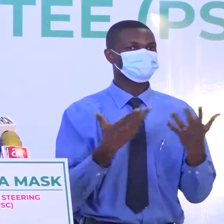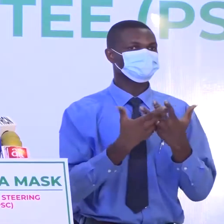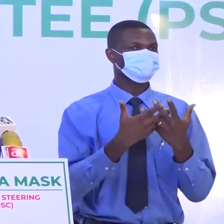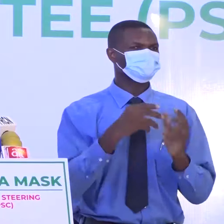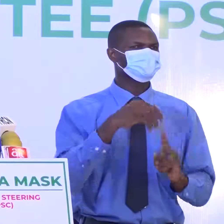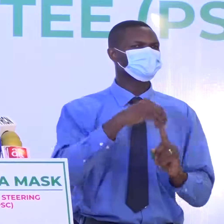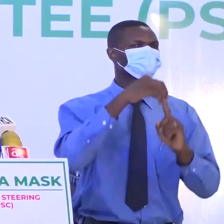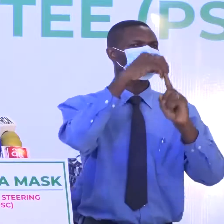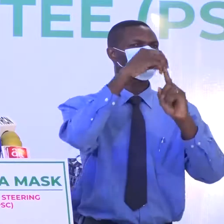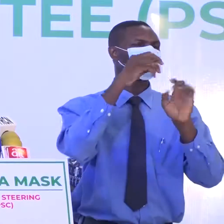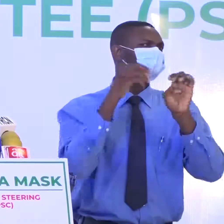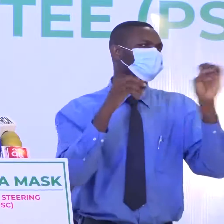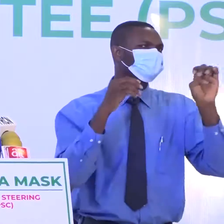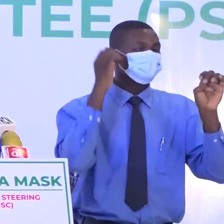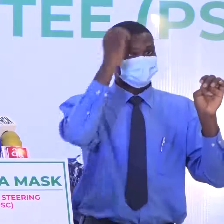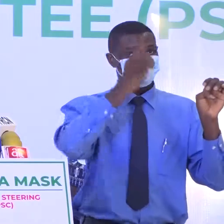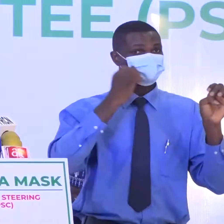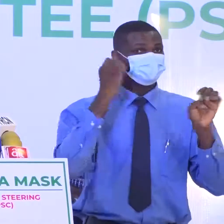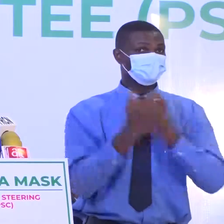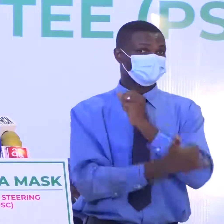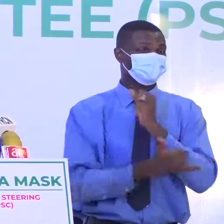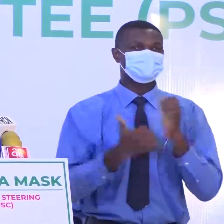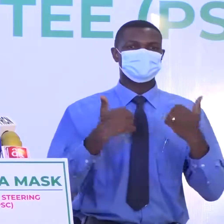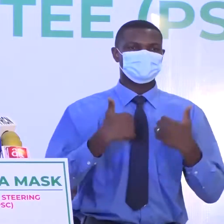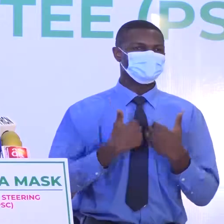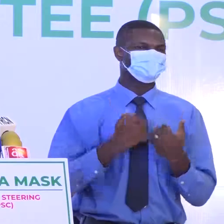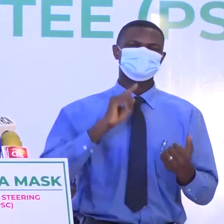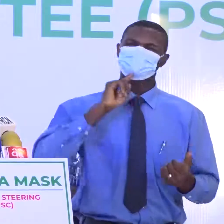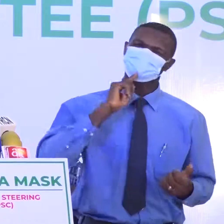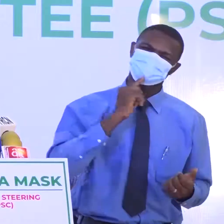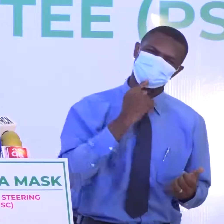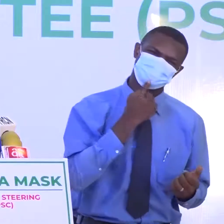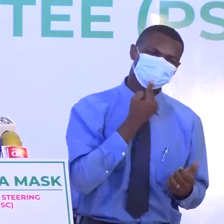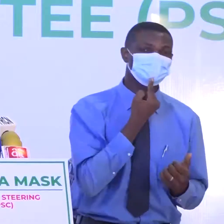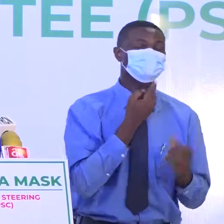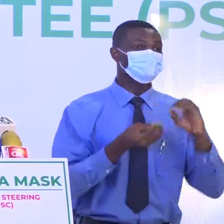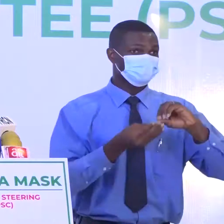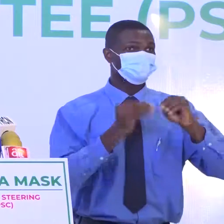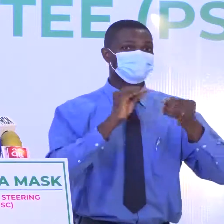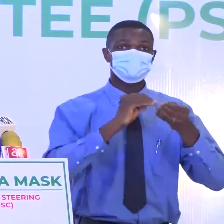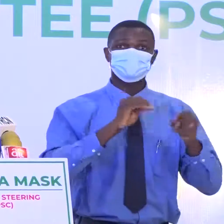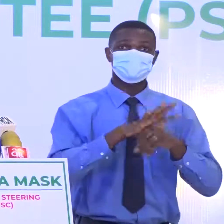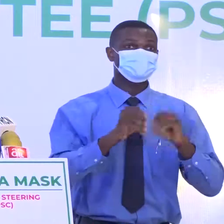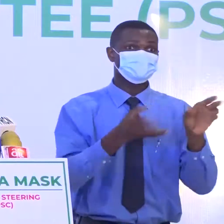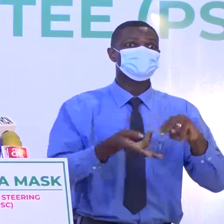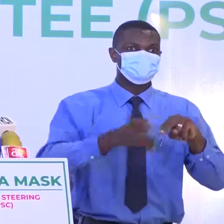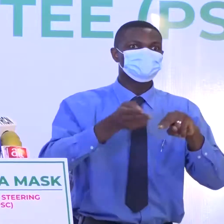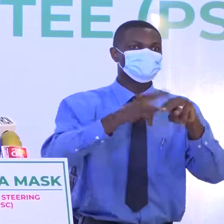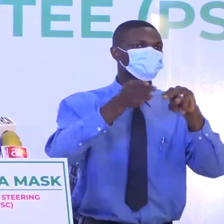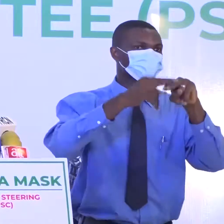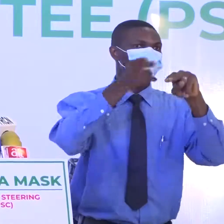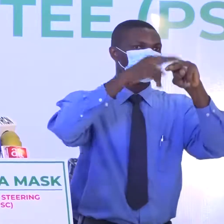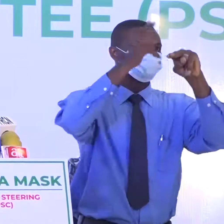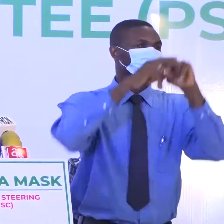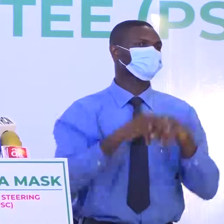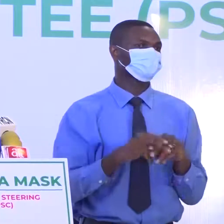countries at the moment, where the severe waves of COVID-19 are raging, and it is those countries who